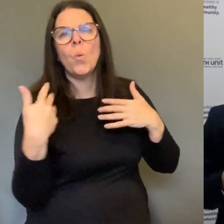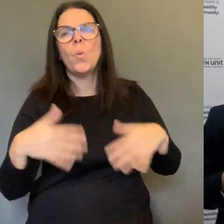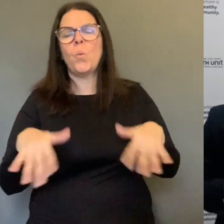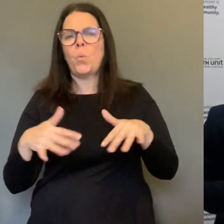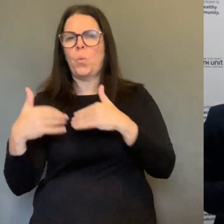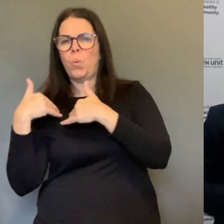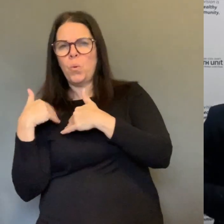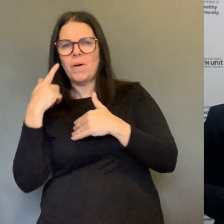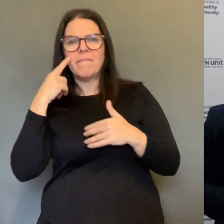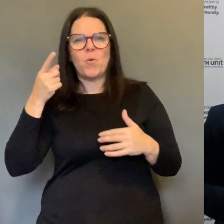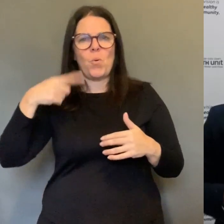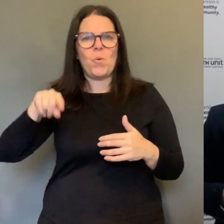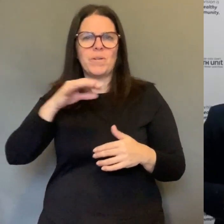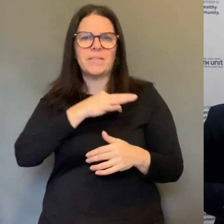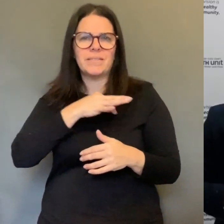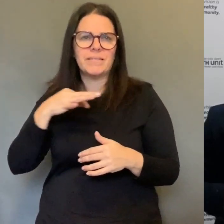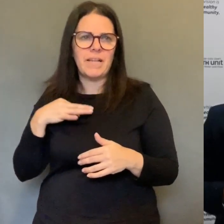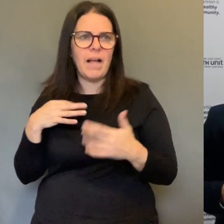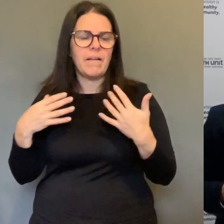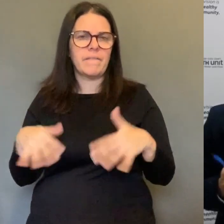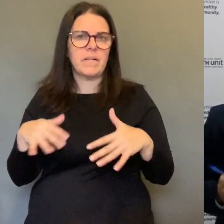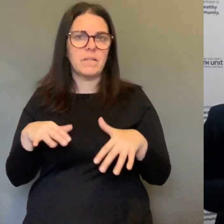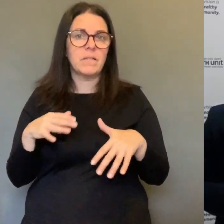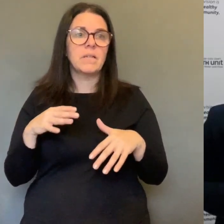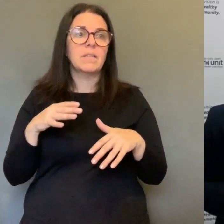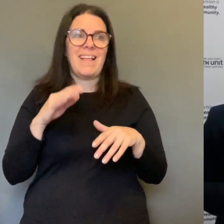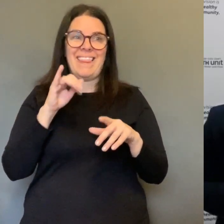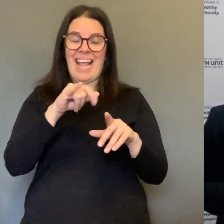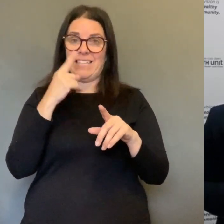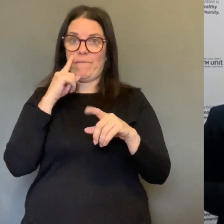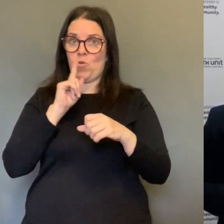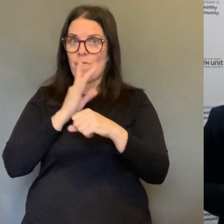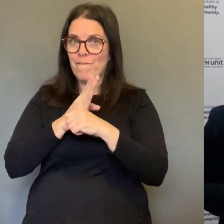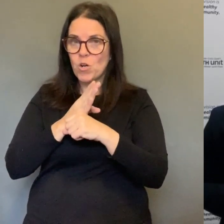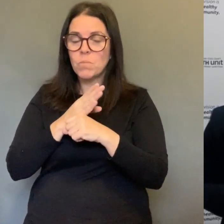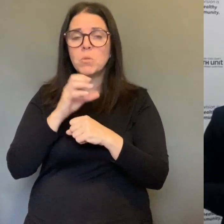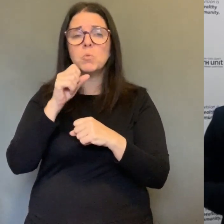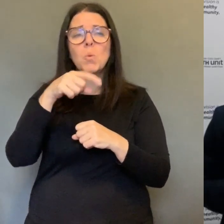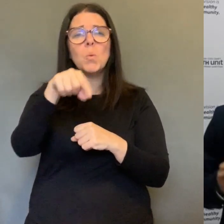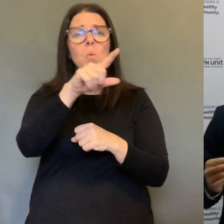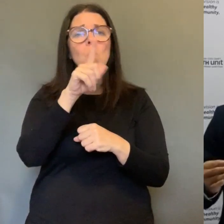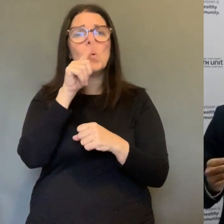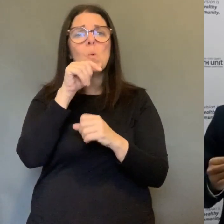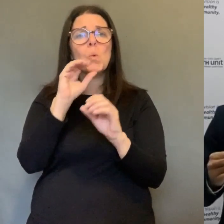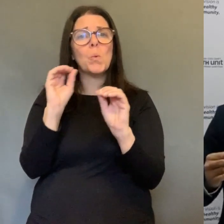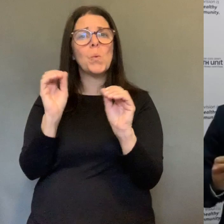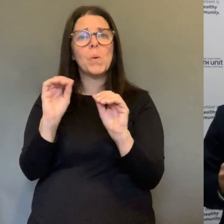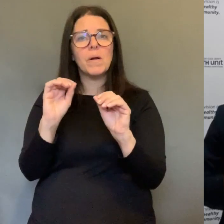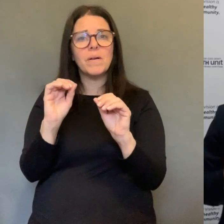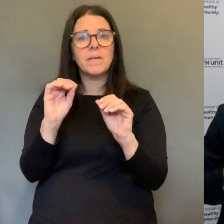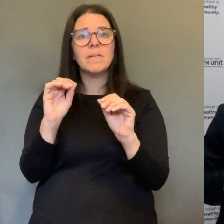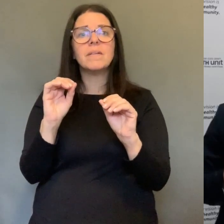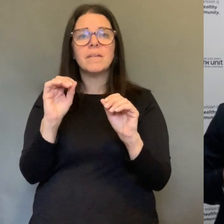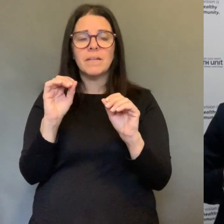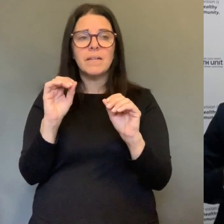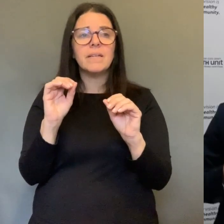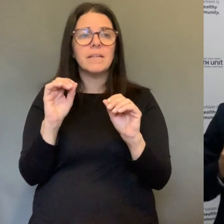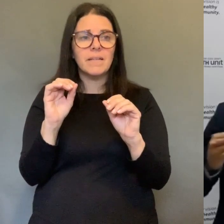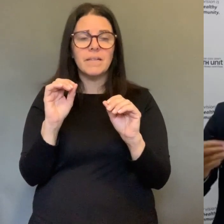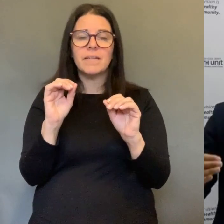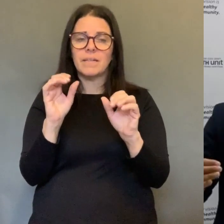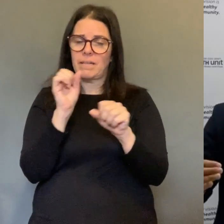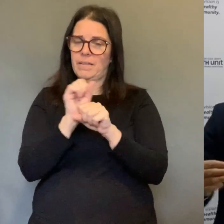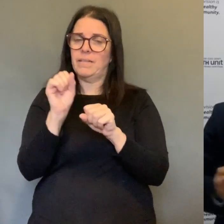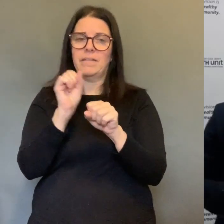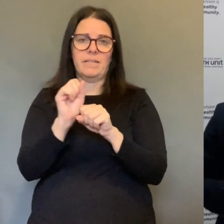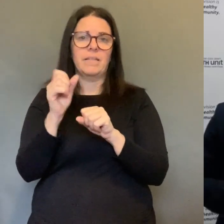collection, with respect to notification, and we are trying to stay on top of everything, and that's why reporting and making